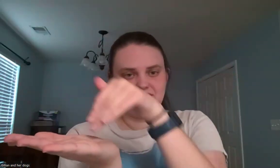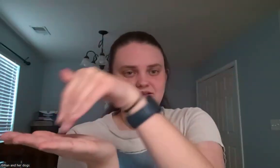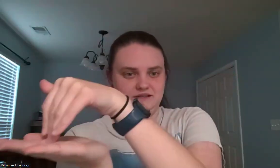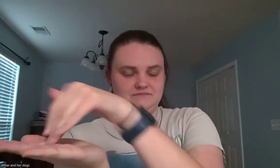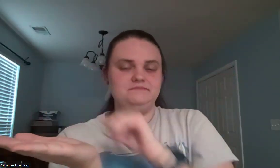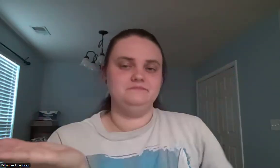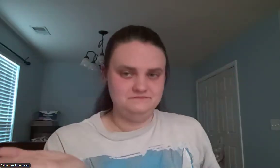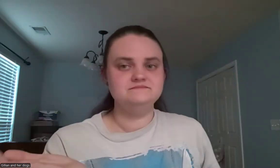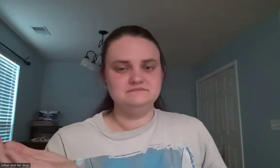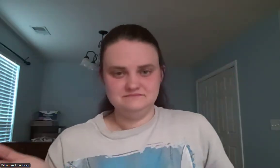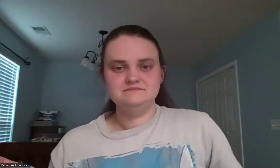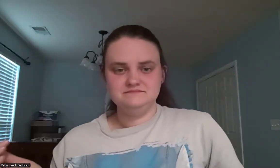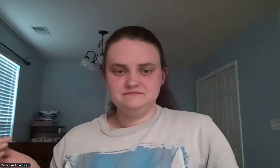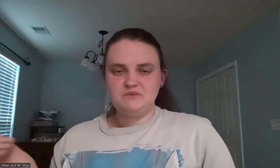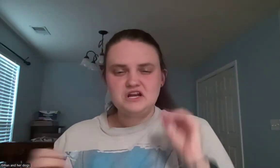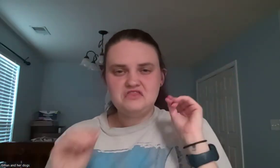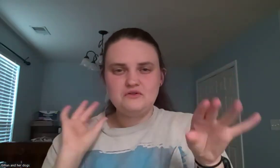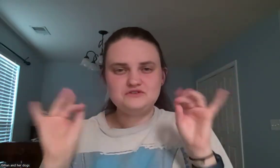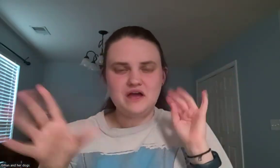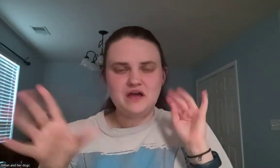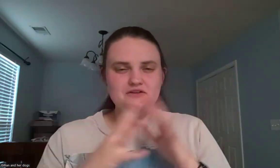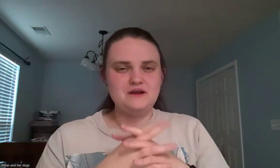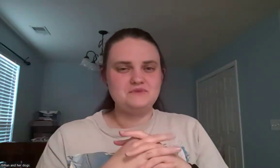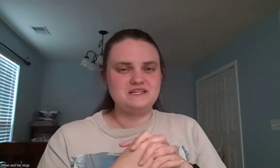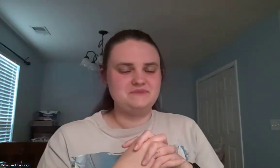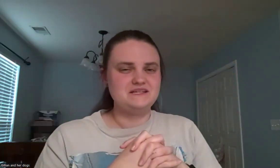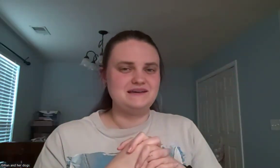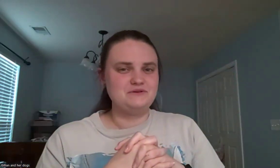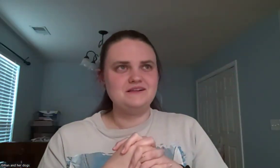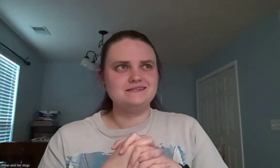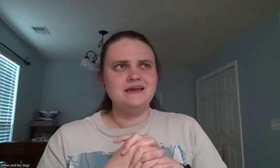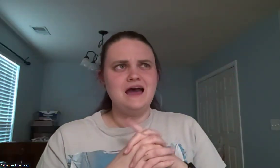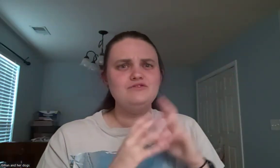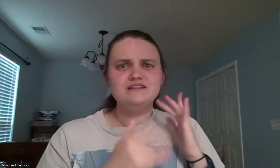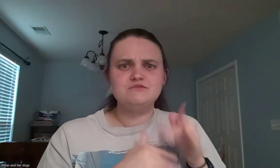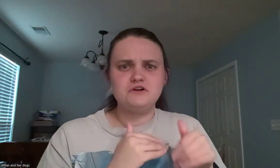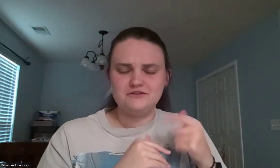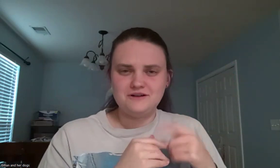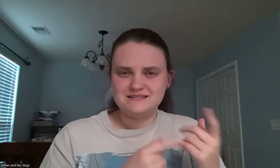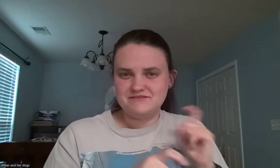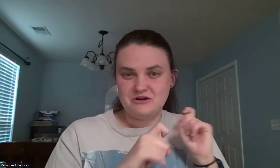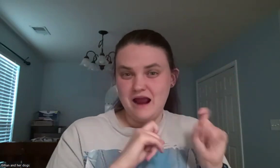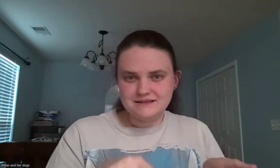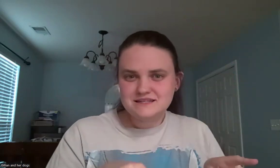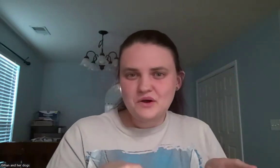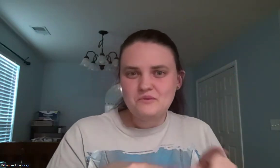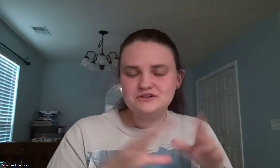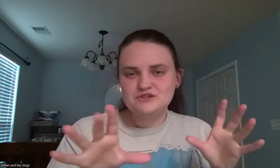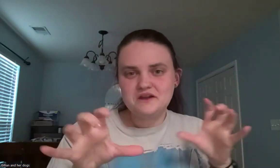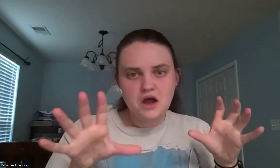100,000,000. I'm trying to throw those other numbers in because I realized I don't think some of our other classes have ever asked about when you do like hundreds